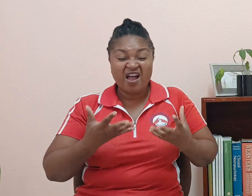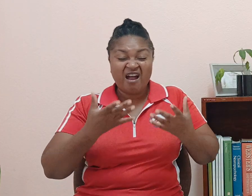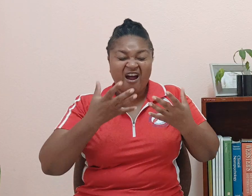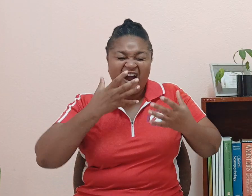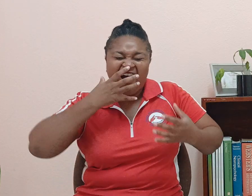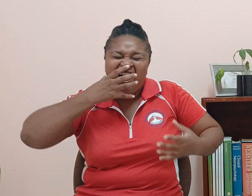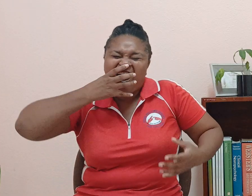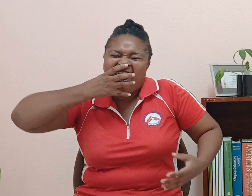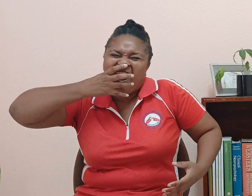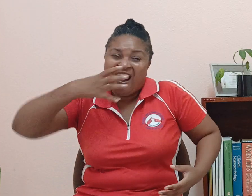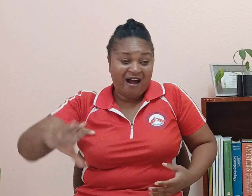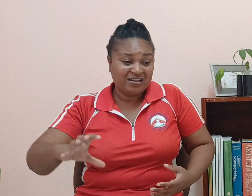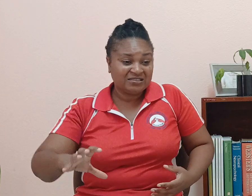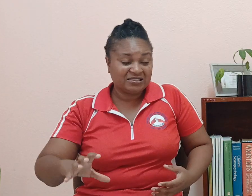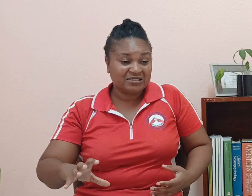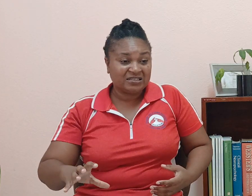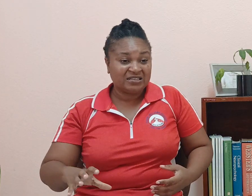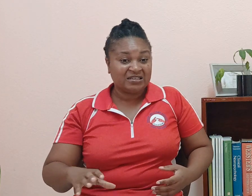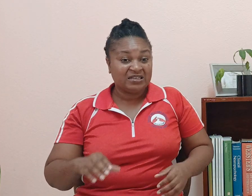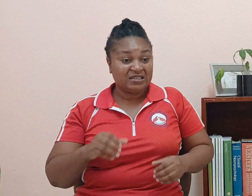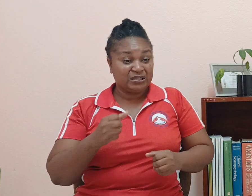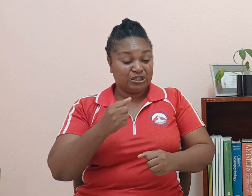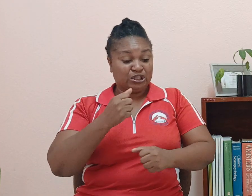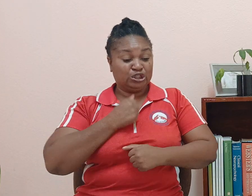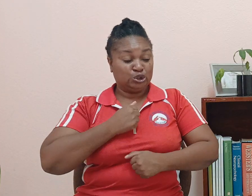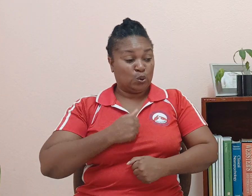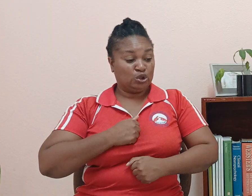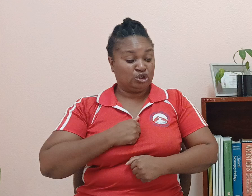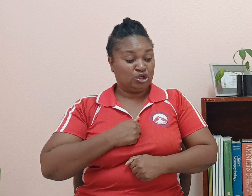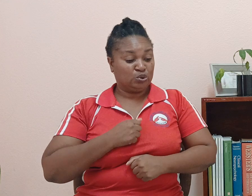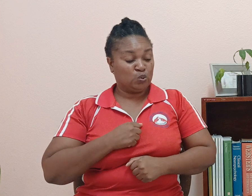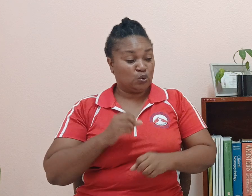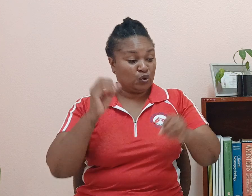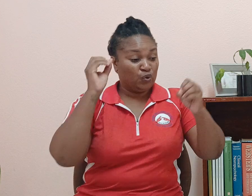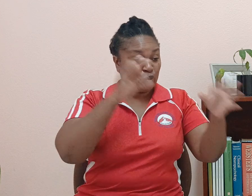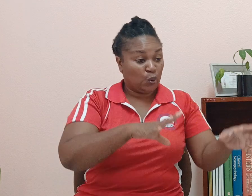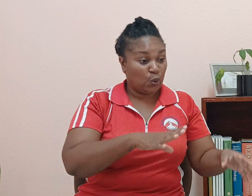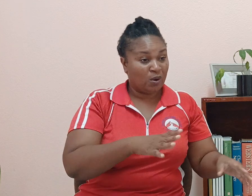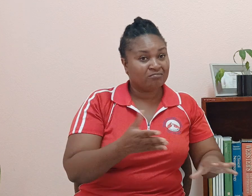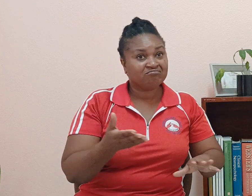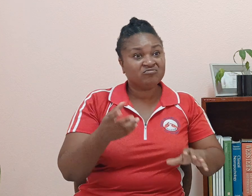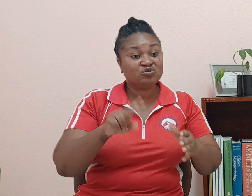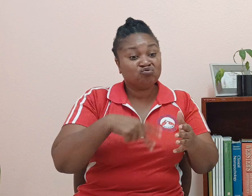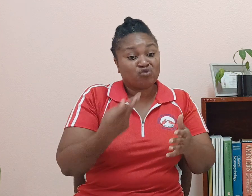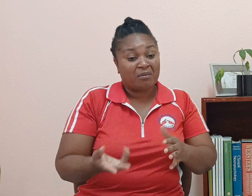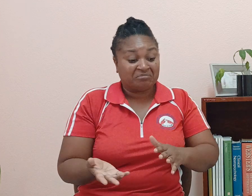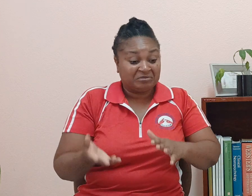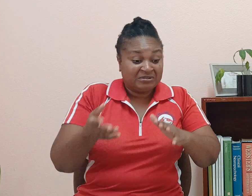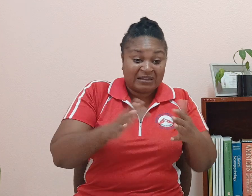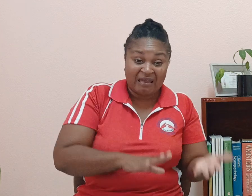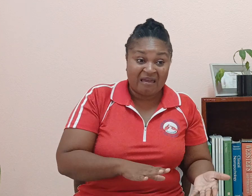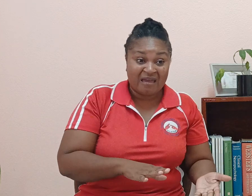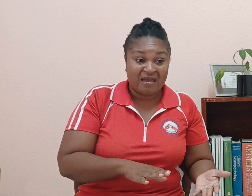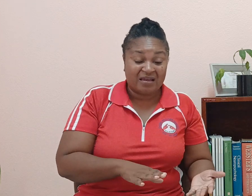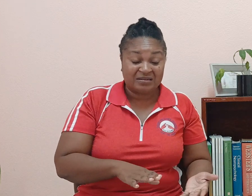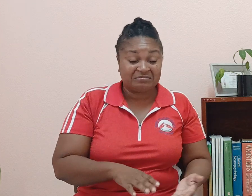killed the men who had tied up the boys, and thrown them into the furnace.